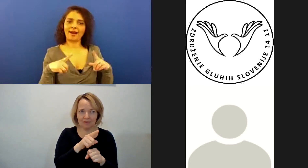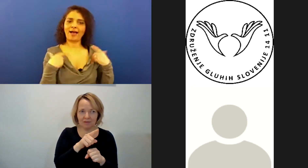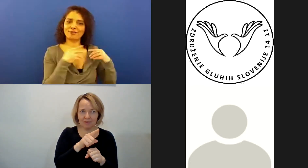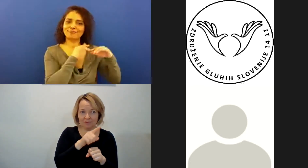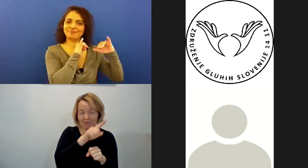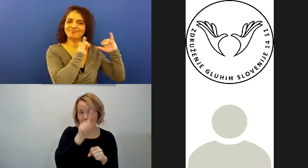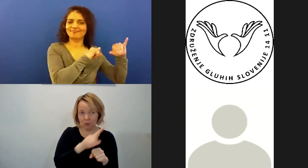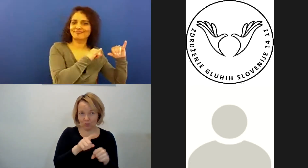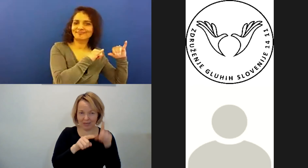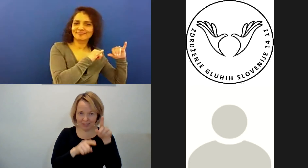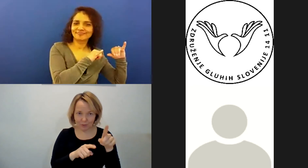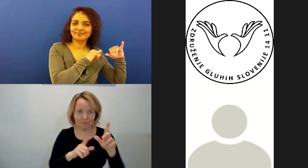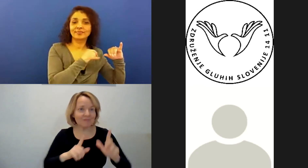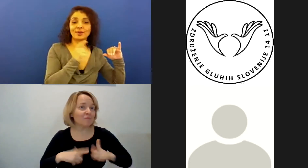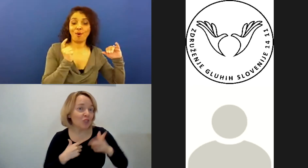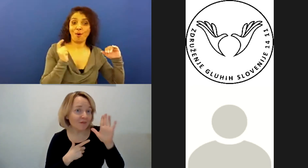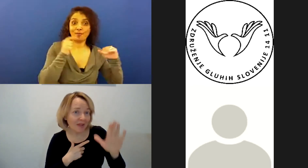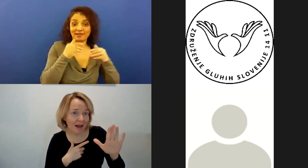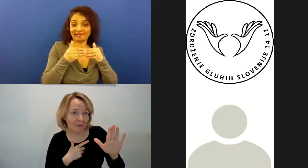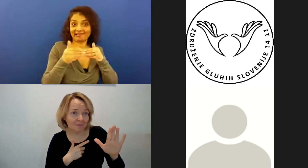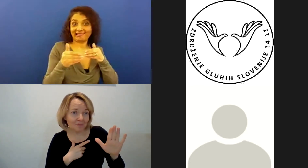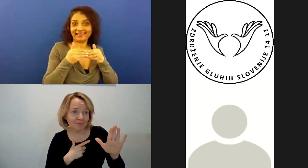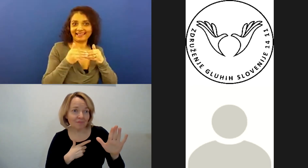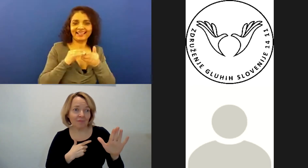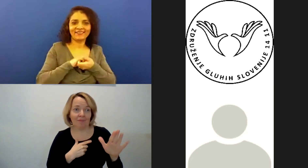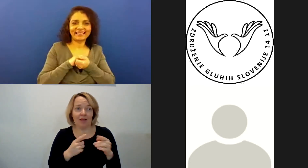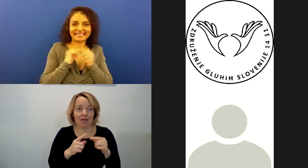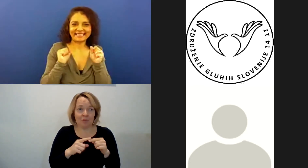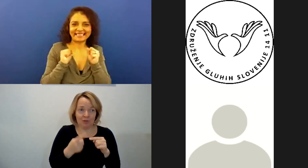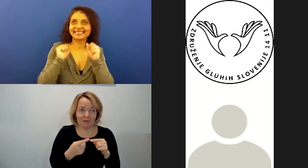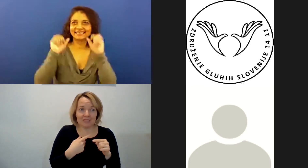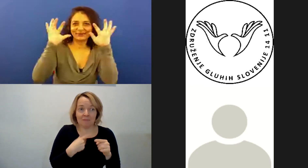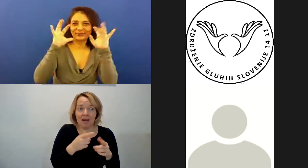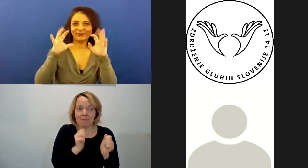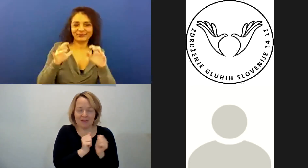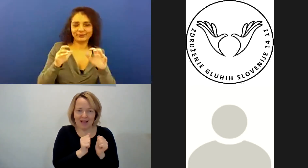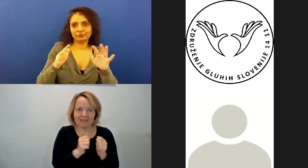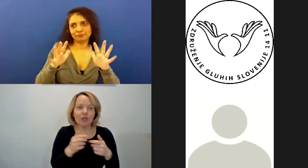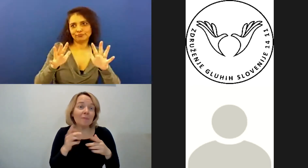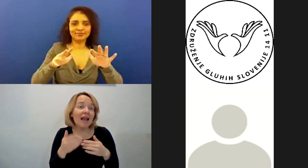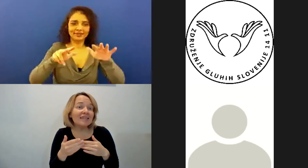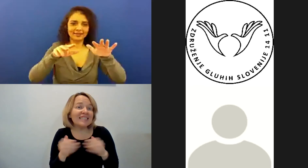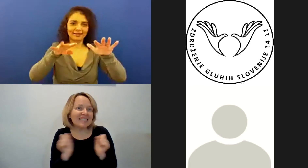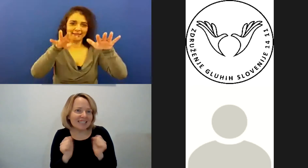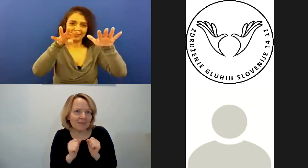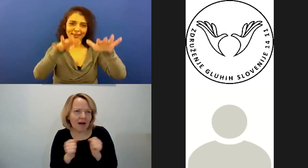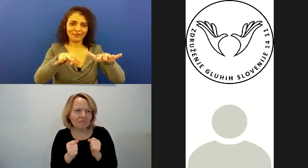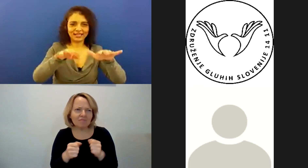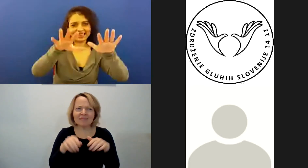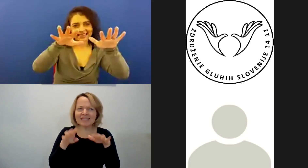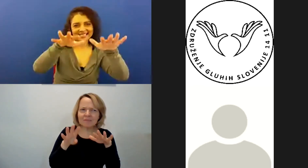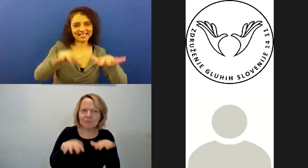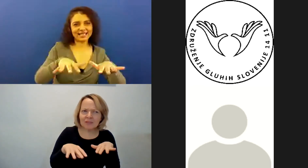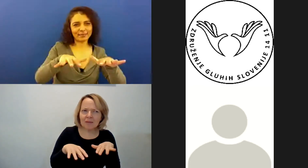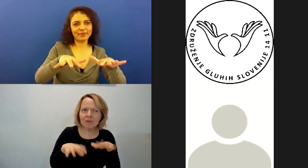In Zurich, summer, I stayed in summer for roughly 6 months. But when the fall